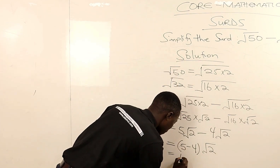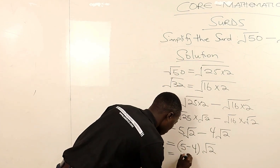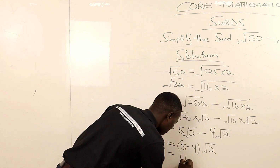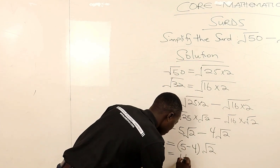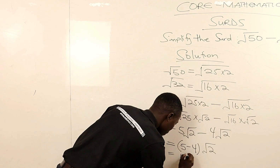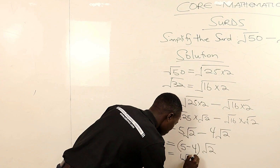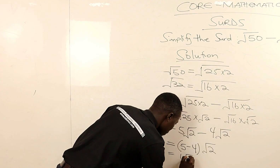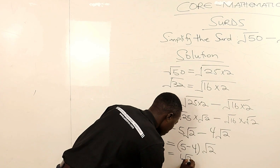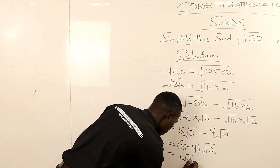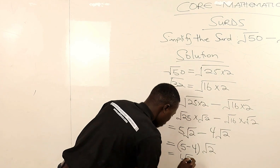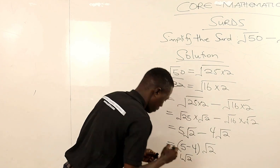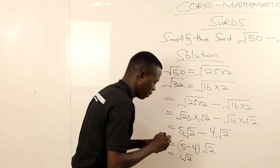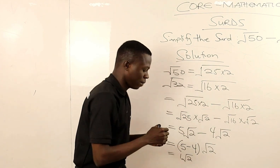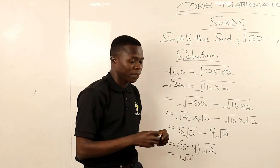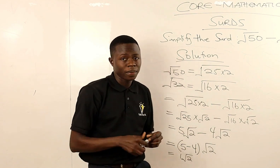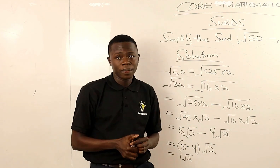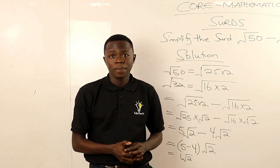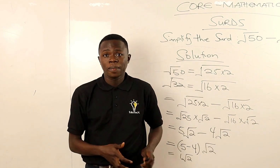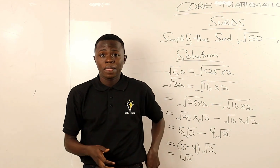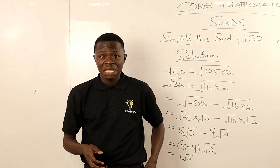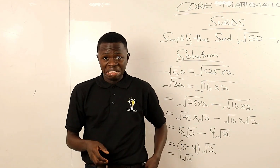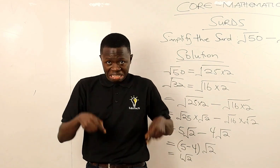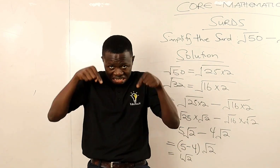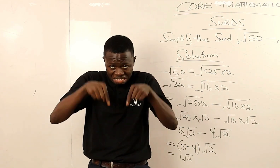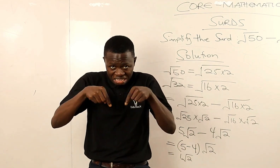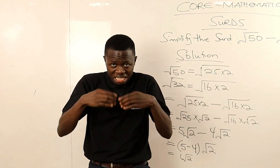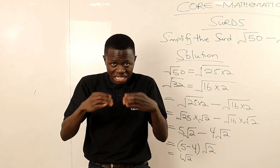be 1. So we are going to have 1 square root of 2.